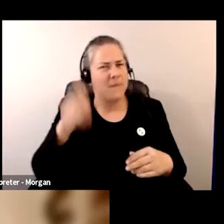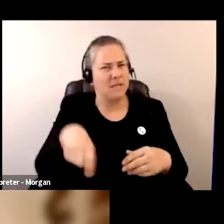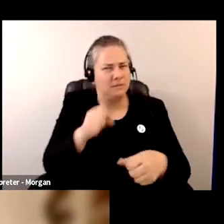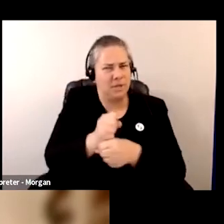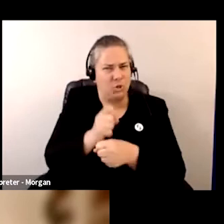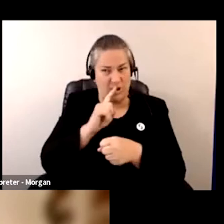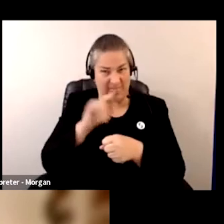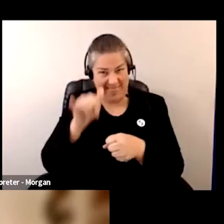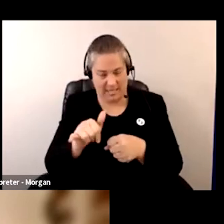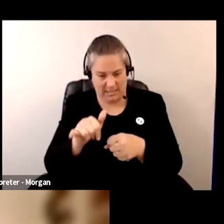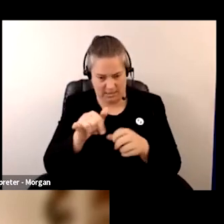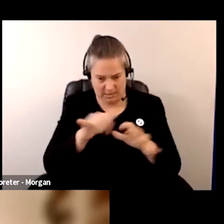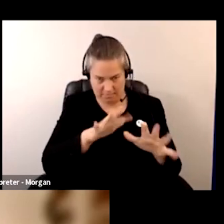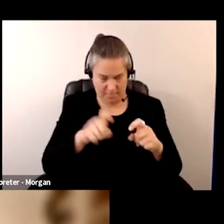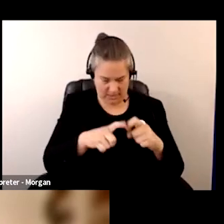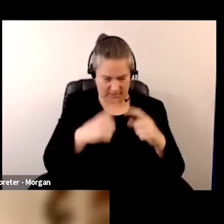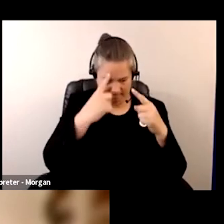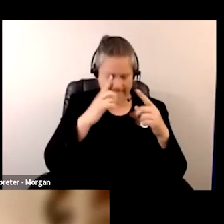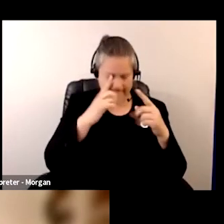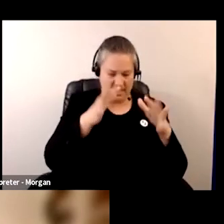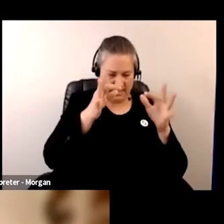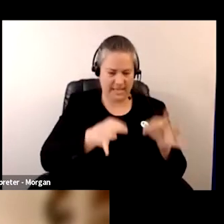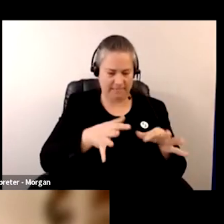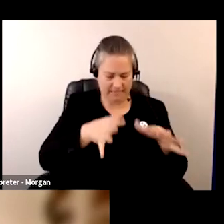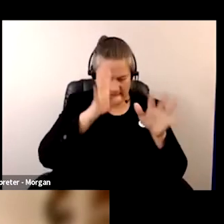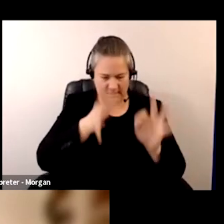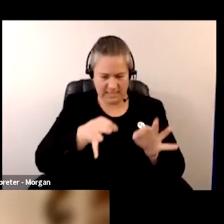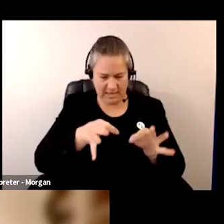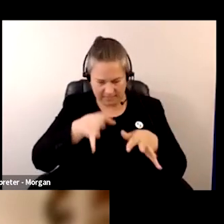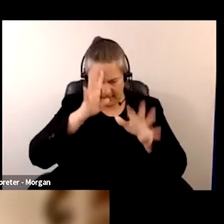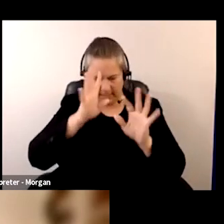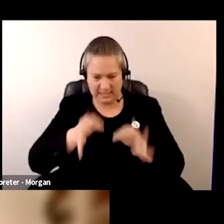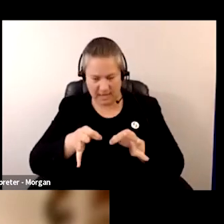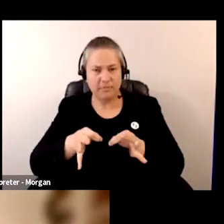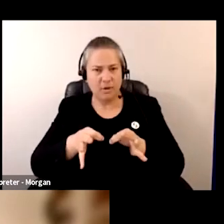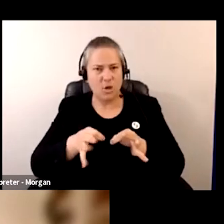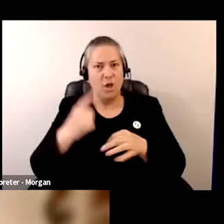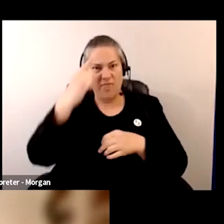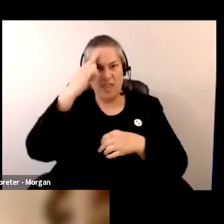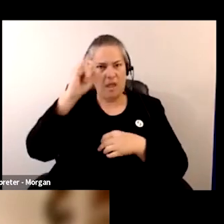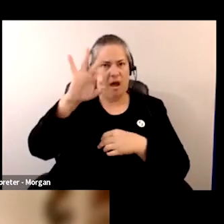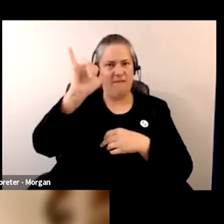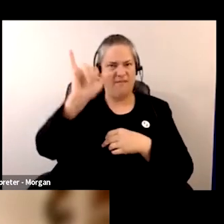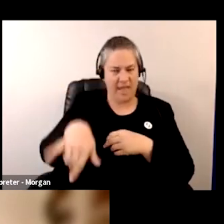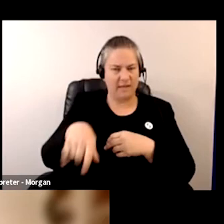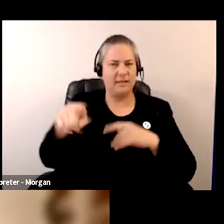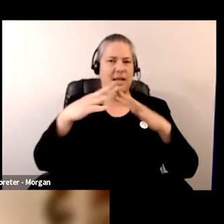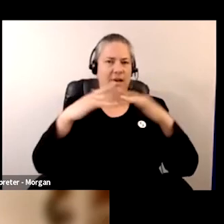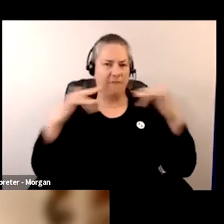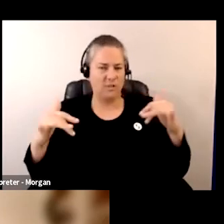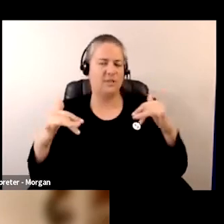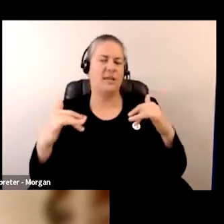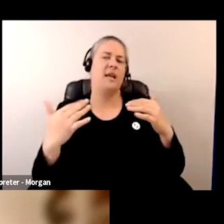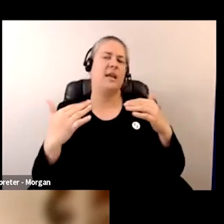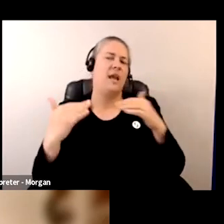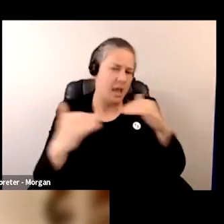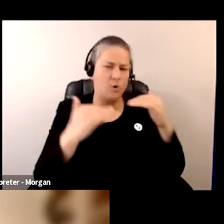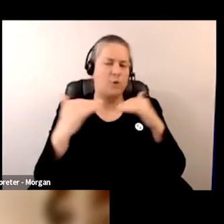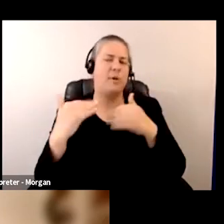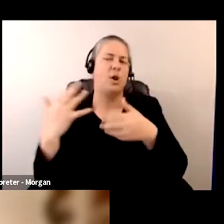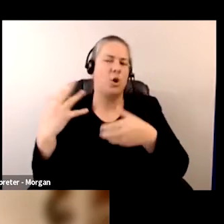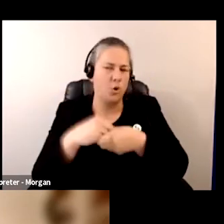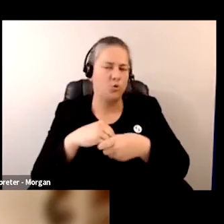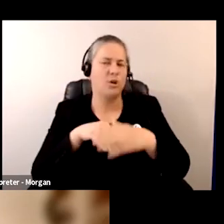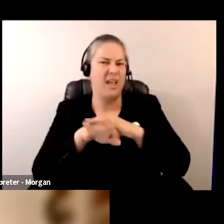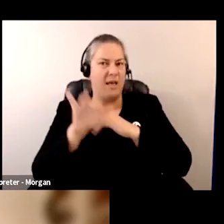Those decisions need to be made in the context of taking diversity, equity, inclusion, and accessibility as a foundational